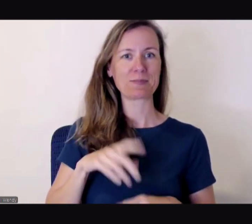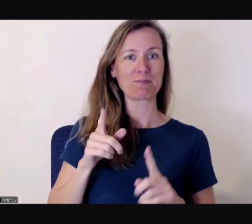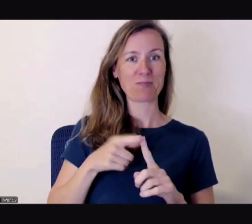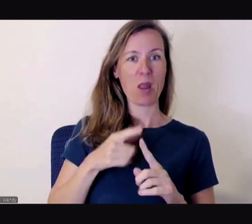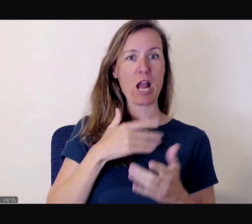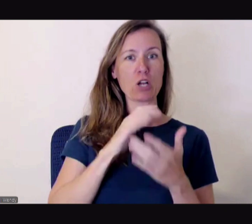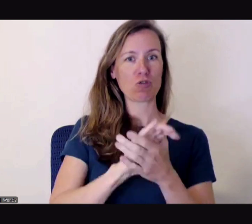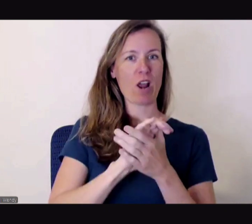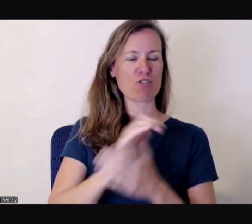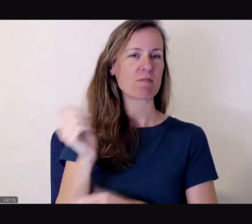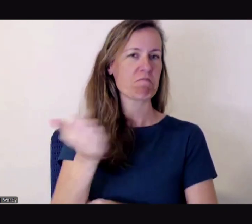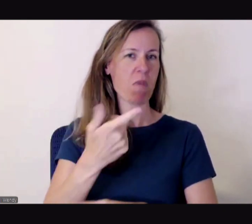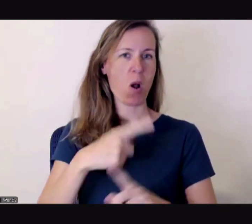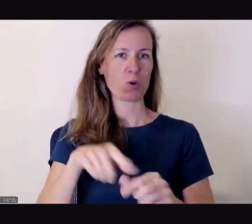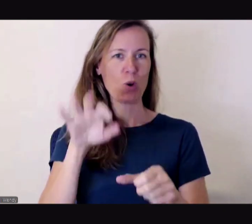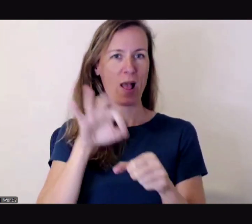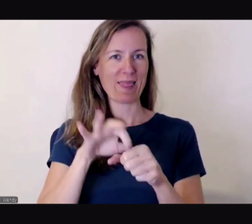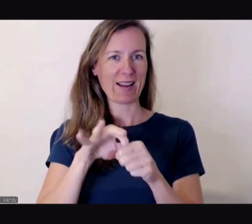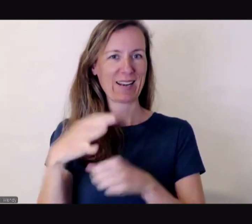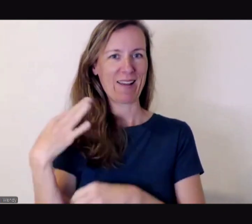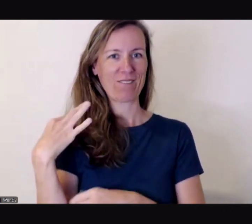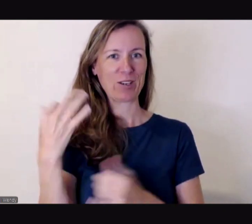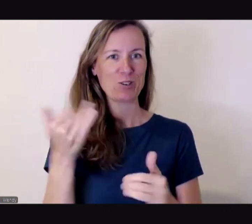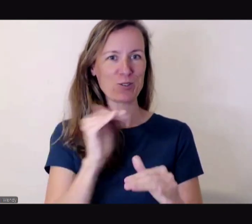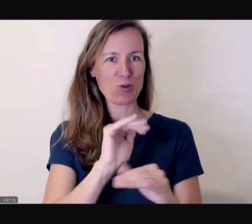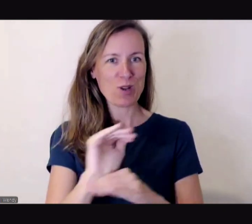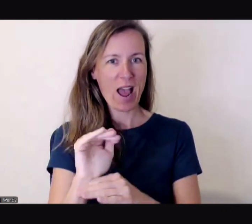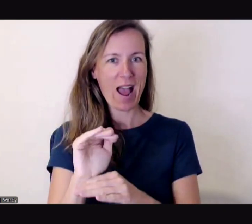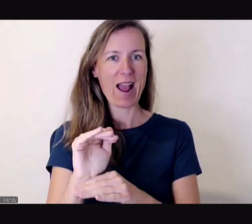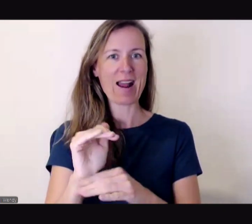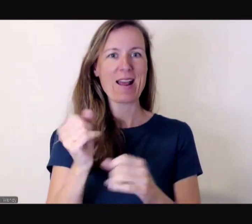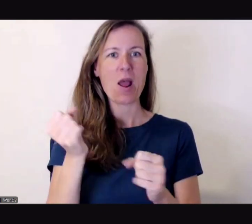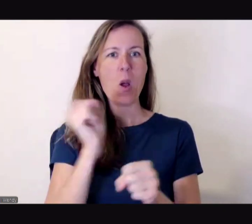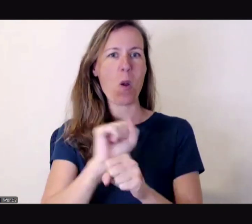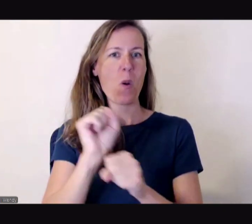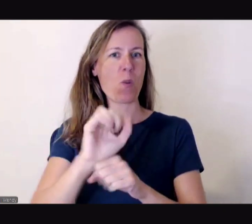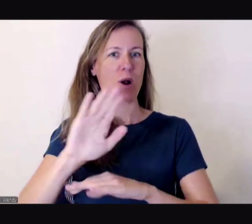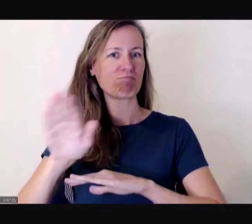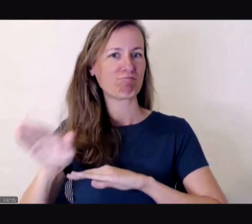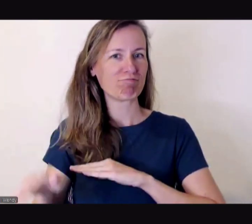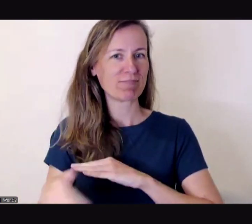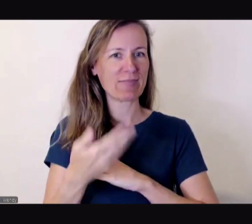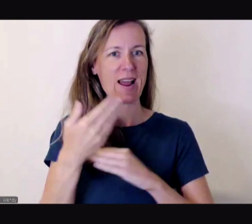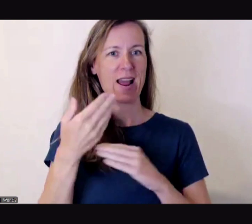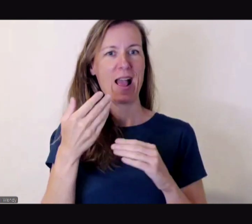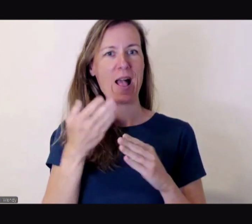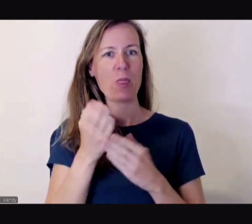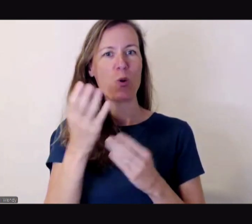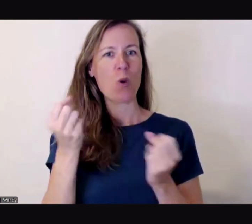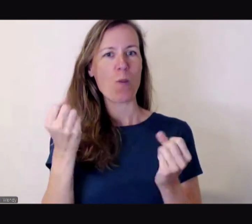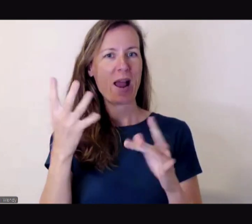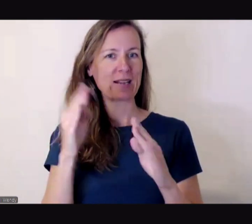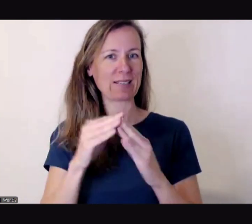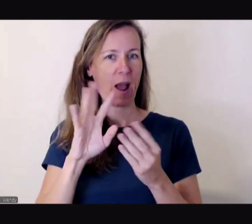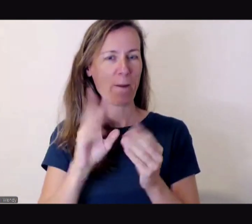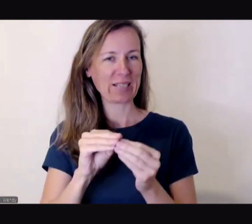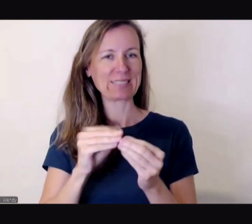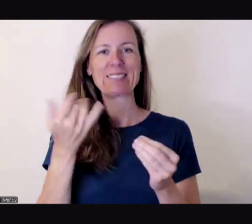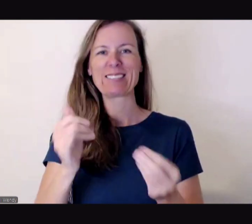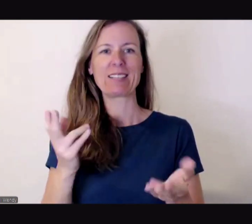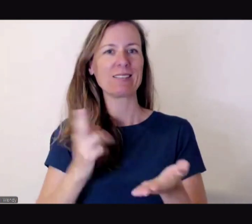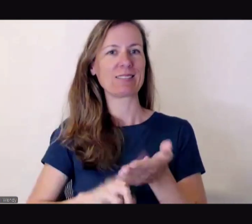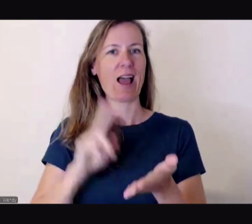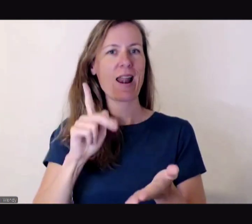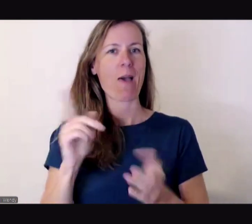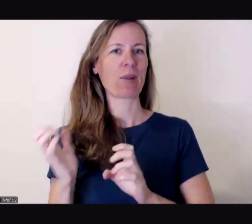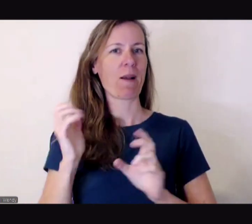meetings, yet they still signed up for more. Christopher Wade from Ward 1, Nicole Briner, Ward 3, Charlie Garces from Ward 5, and Amy